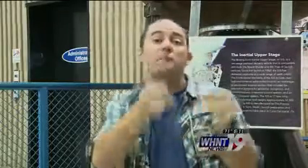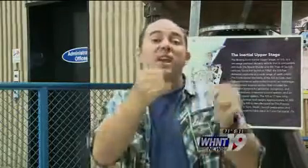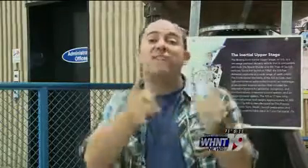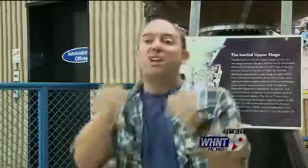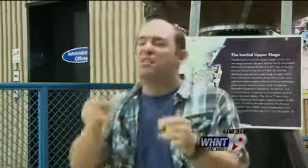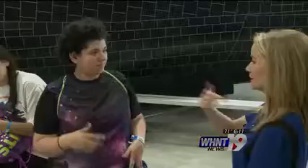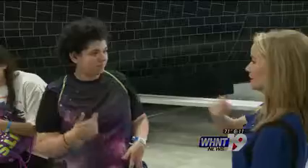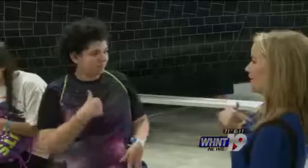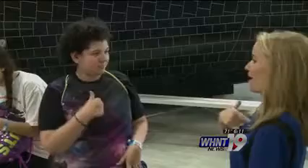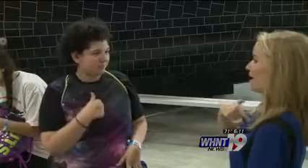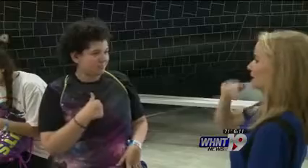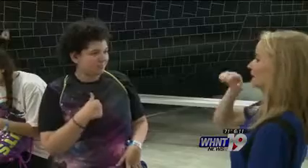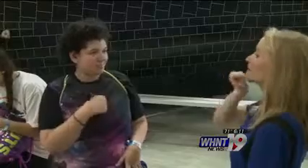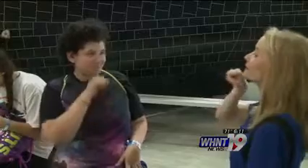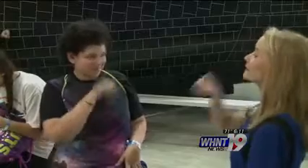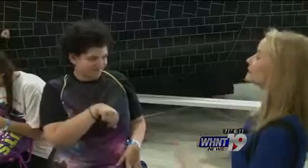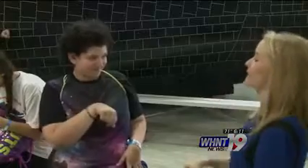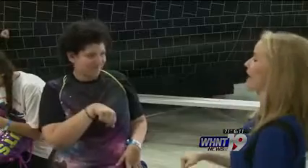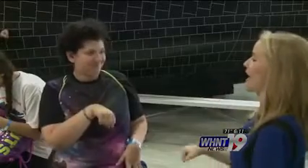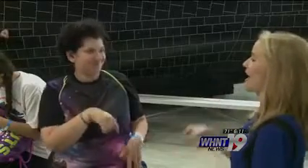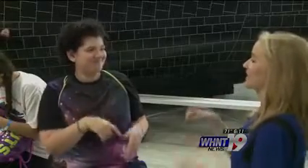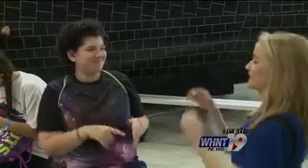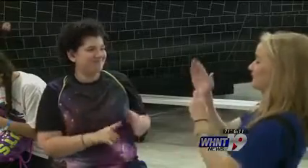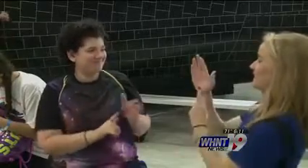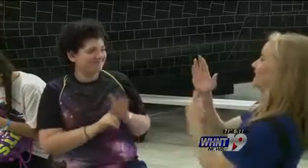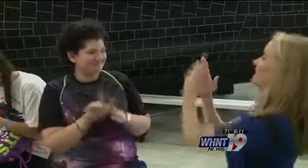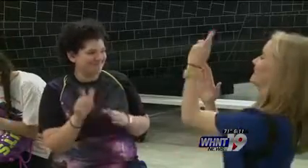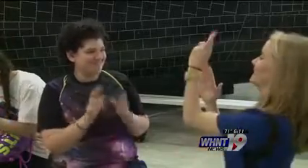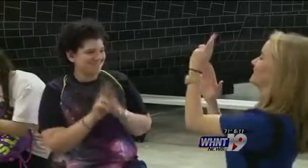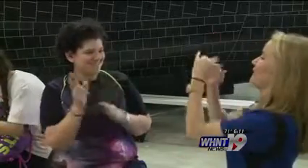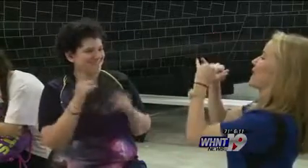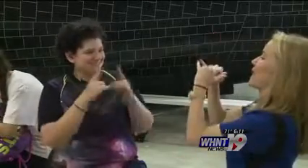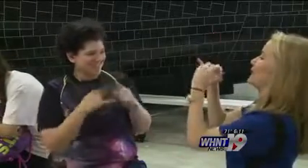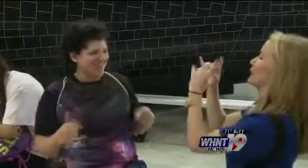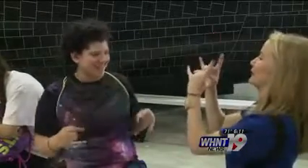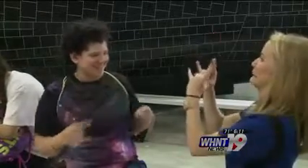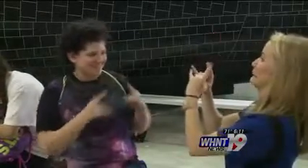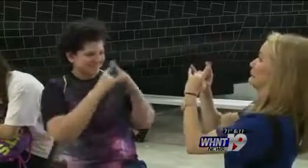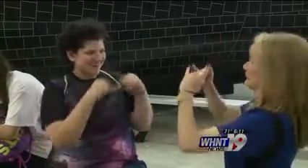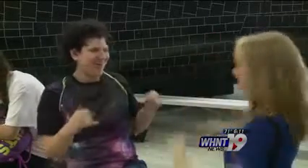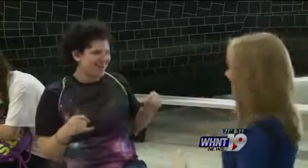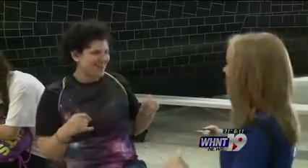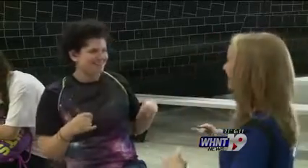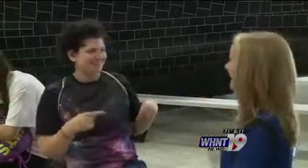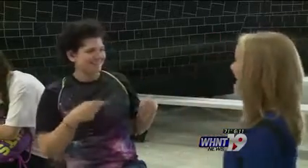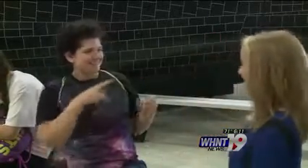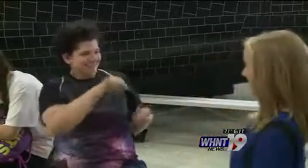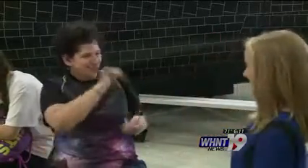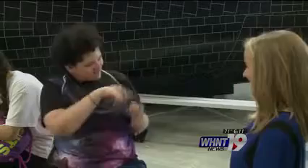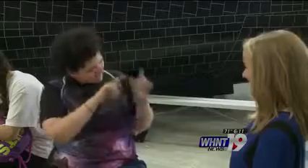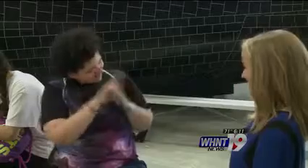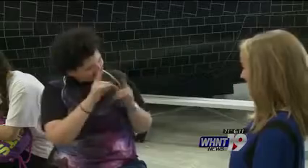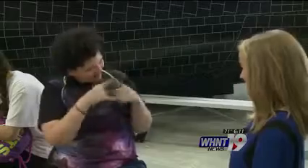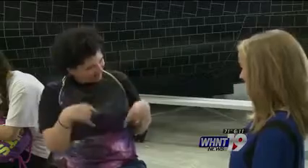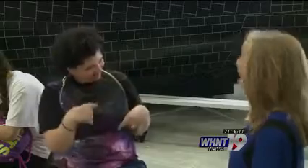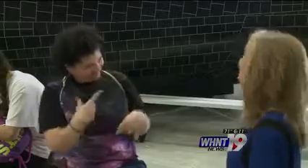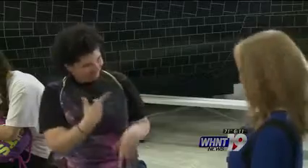drone. Following his dreams and encouraging others to do the same, no matter what obstacle stands in your way. In Huntsville, Hannah Ward,